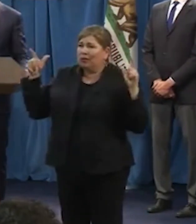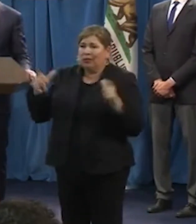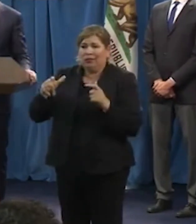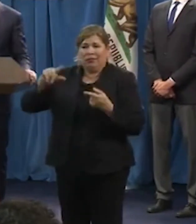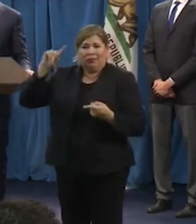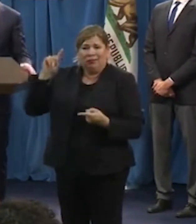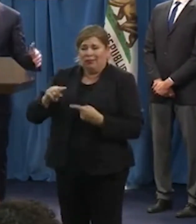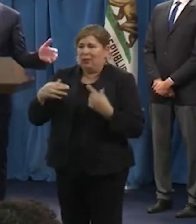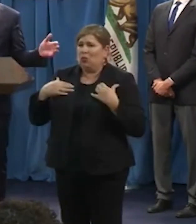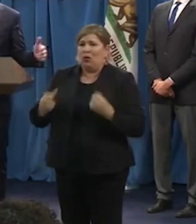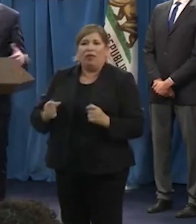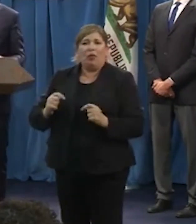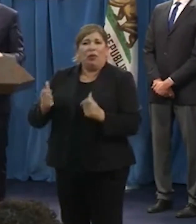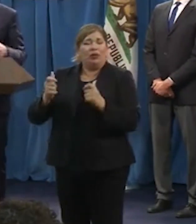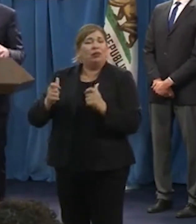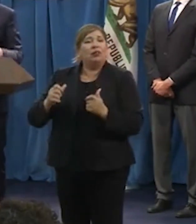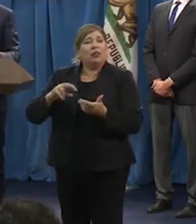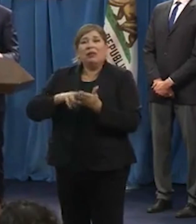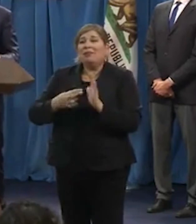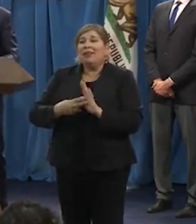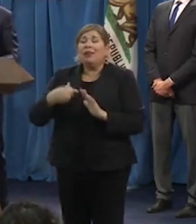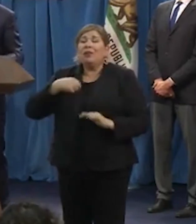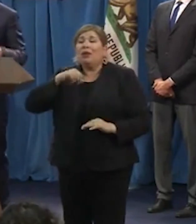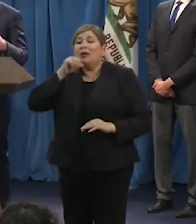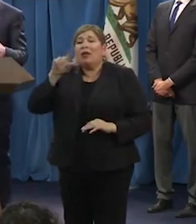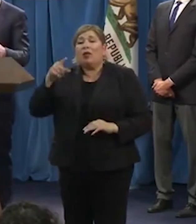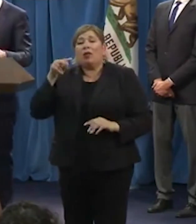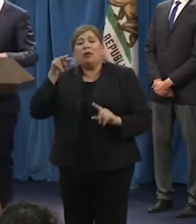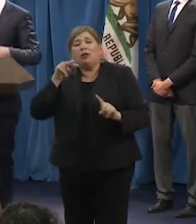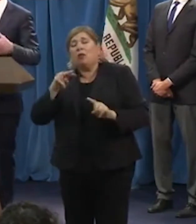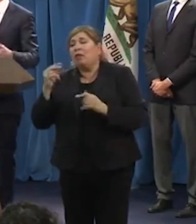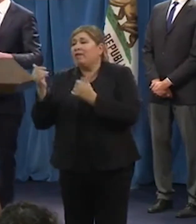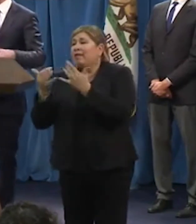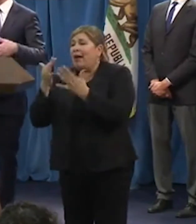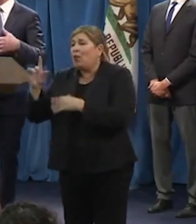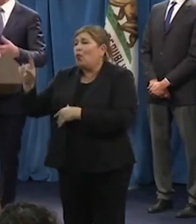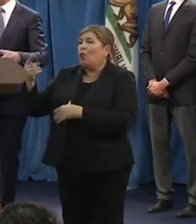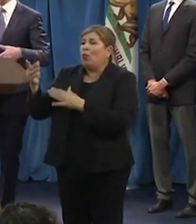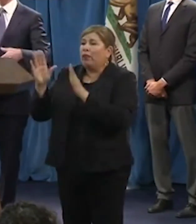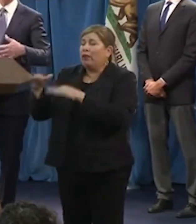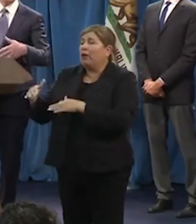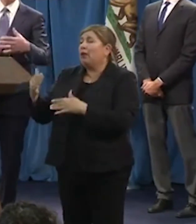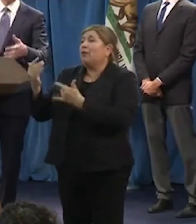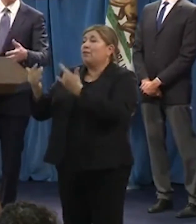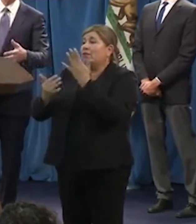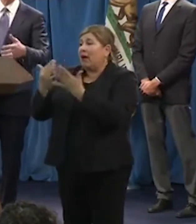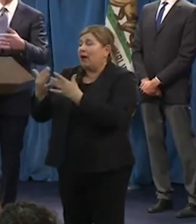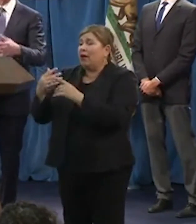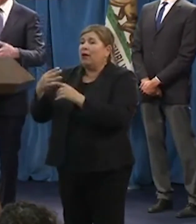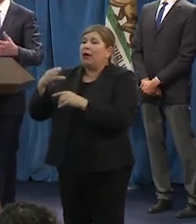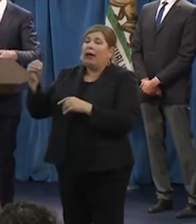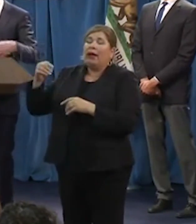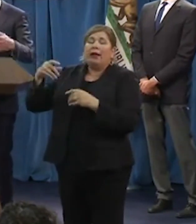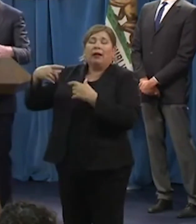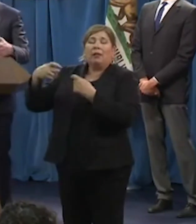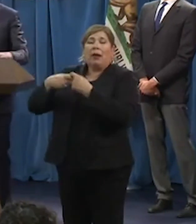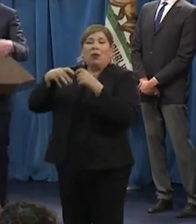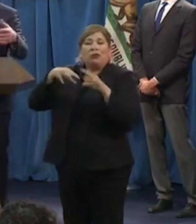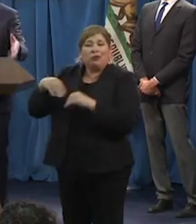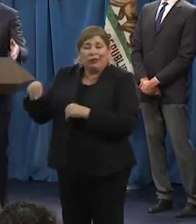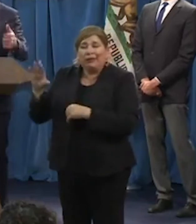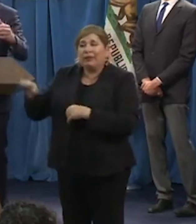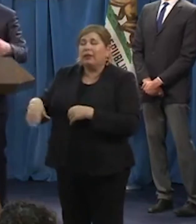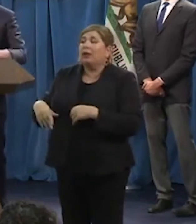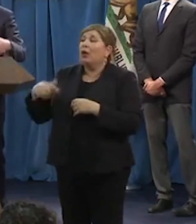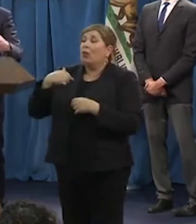and recovery. And what that means is we don't just look at issues of wildfires. We consider wildfires and PSPS. We consider wildfires, PSPS,